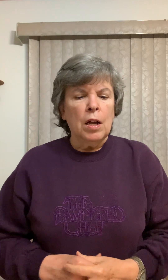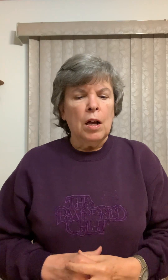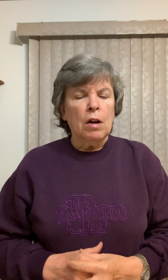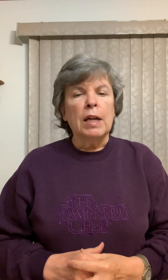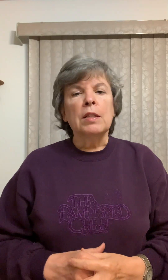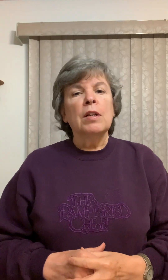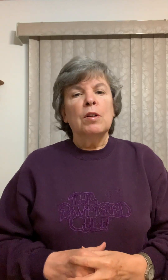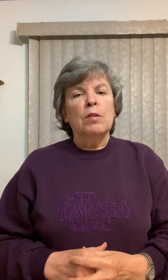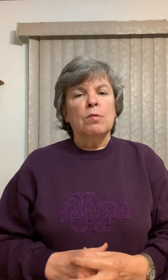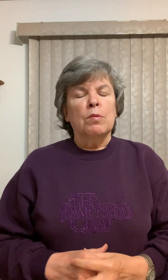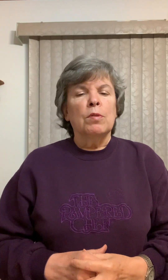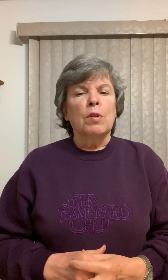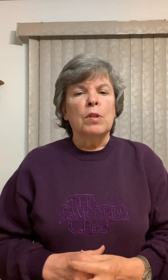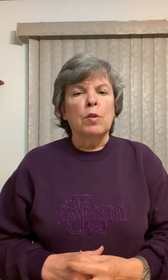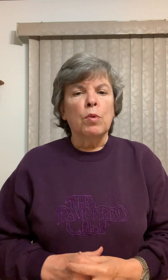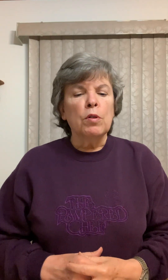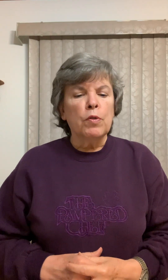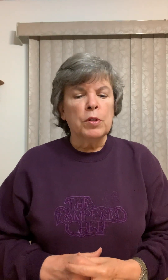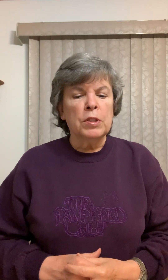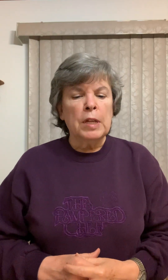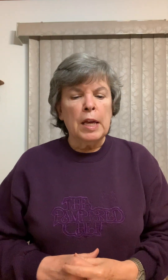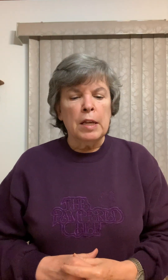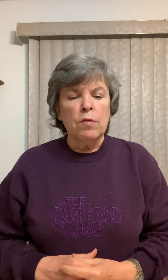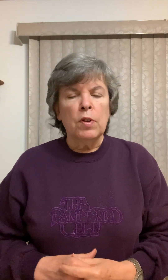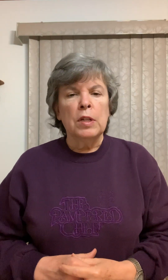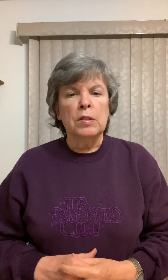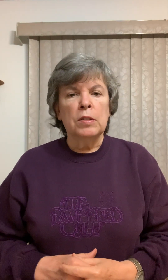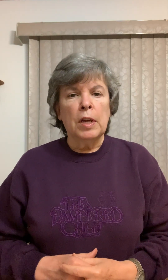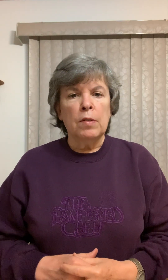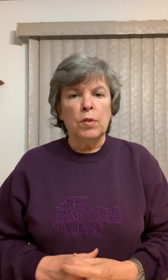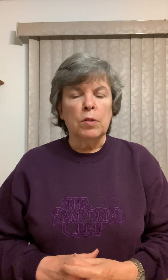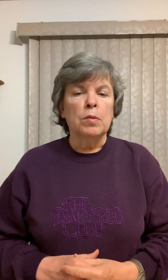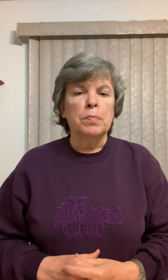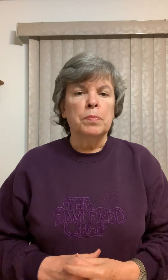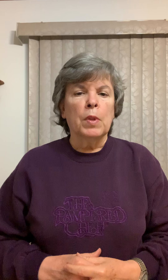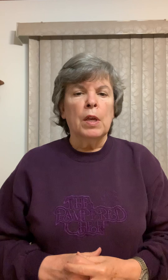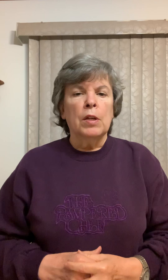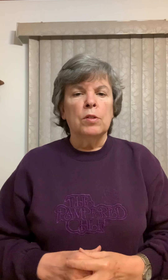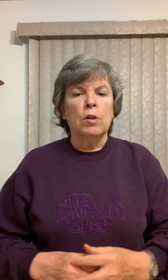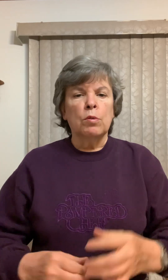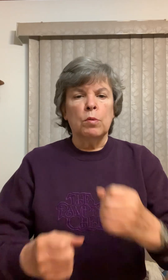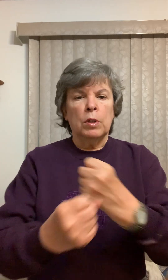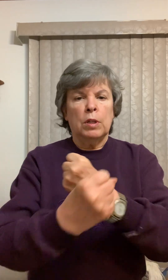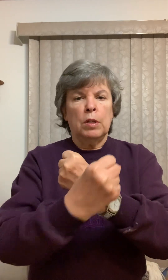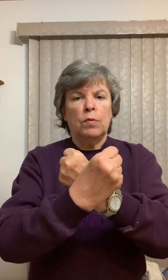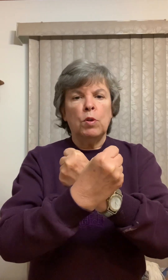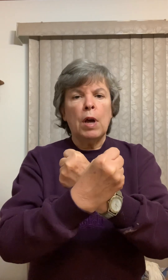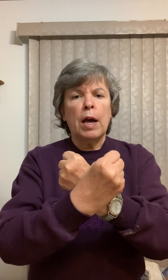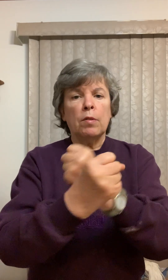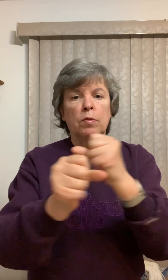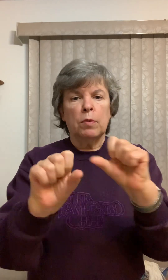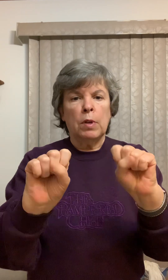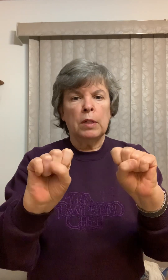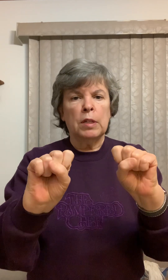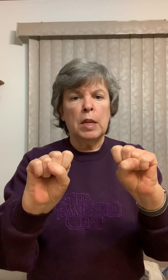All right, the word for save and savior. So if you have S